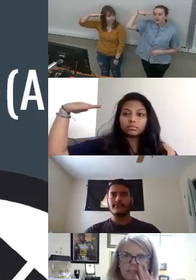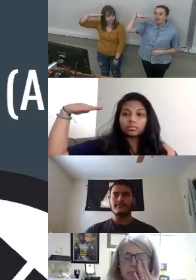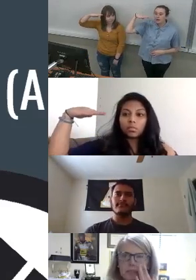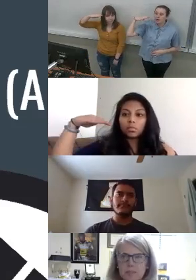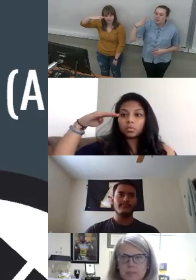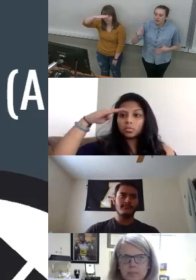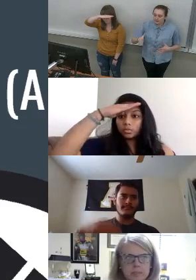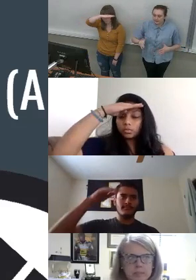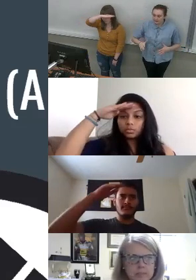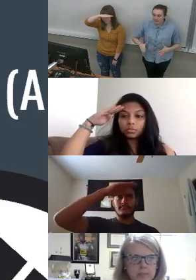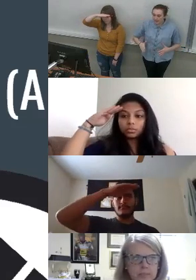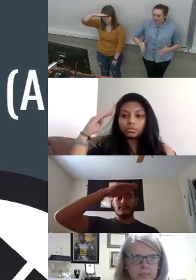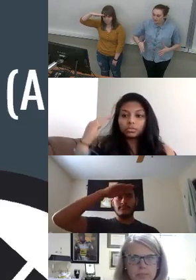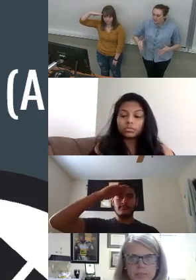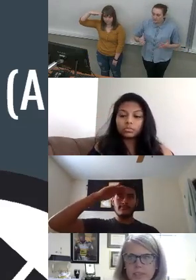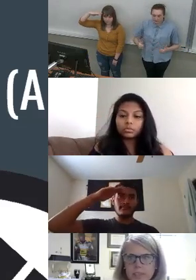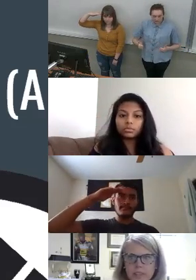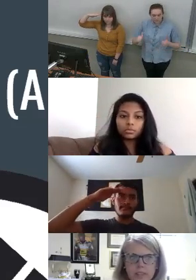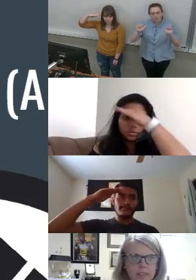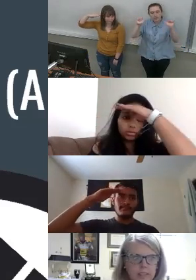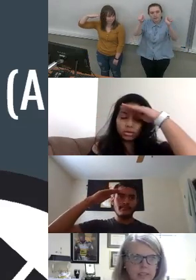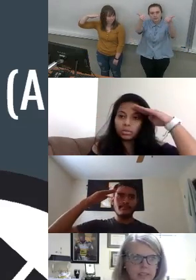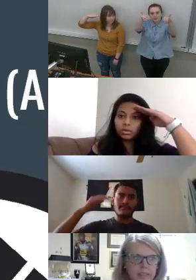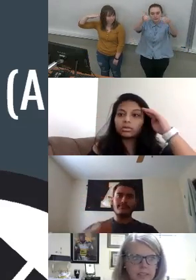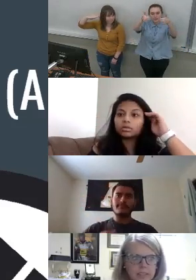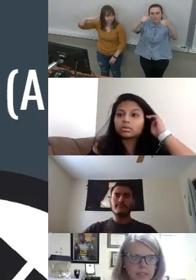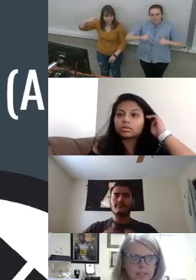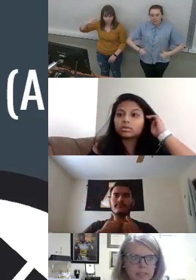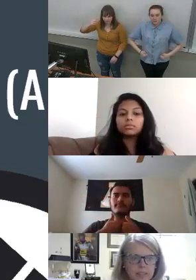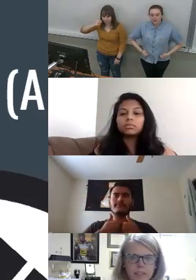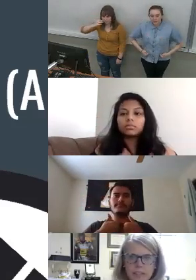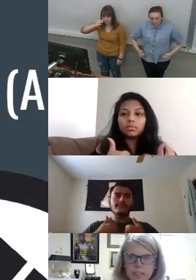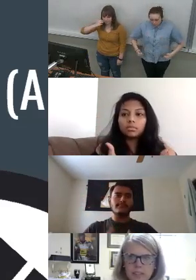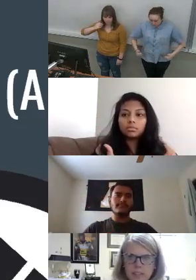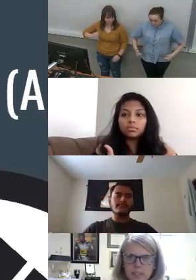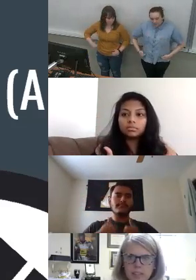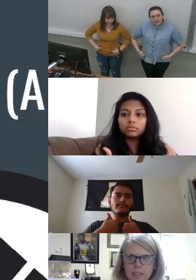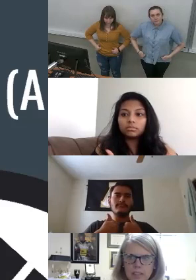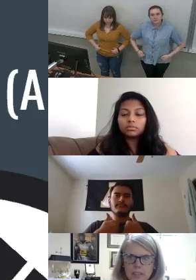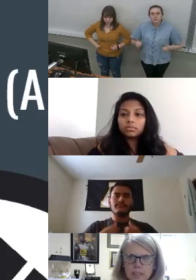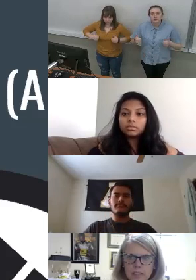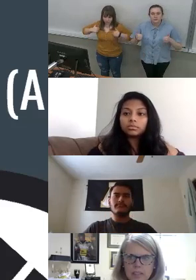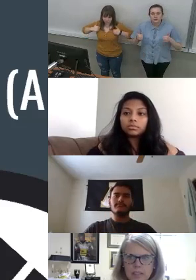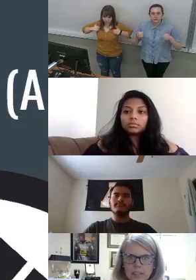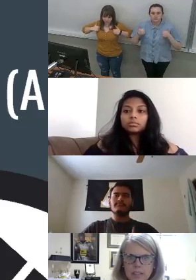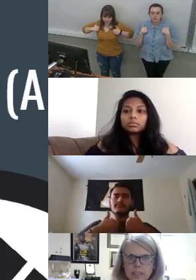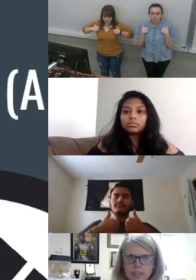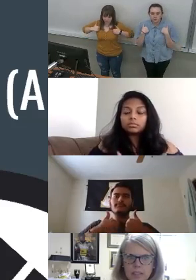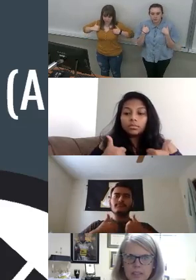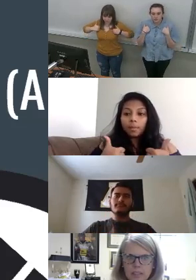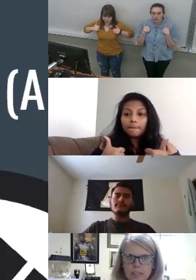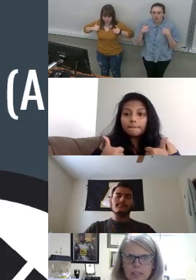Black. And then lives, you can either make a little thumbs up and go from your hips to